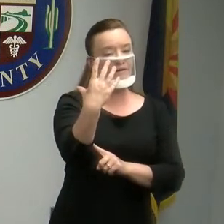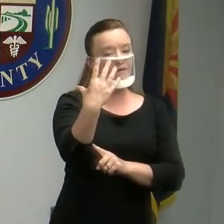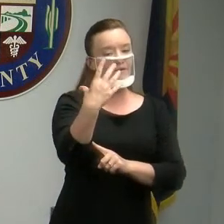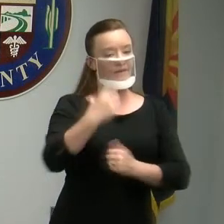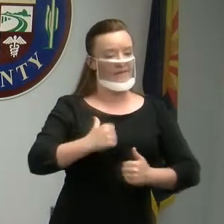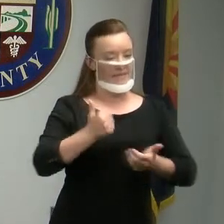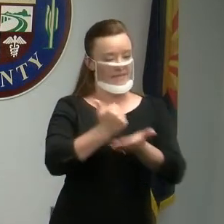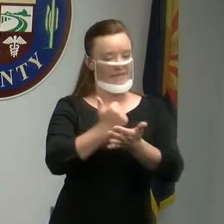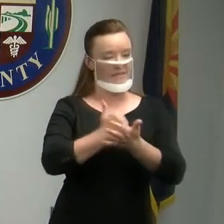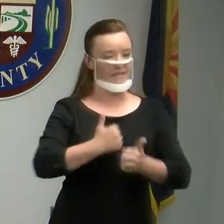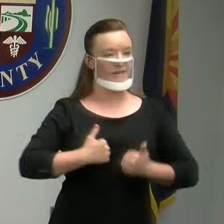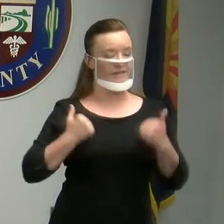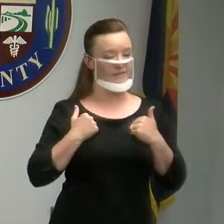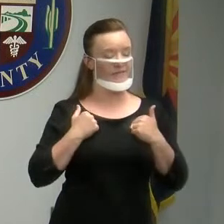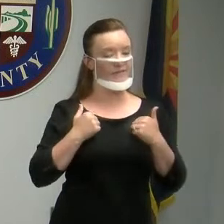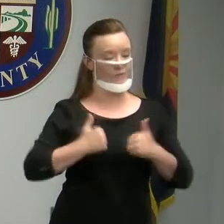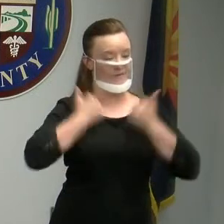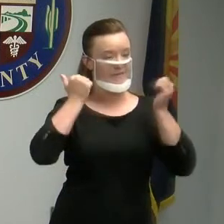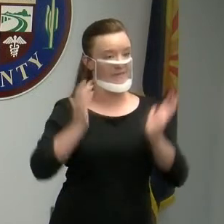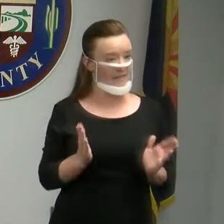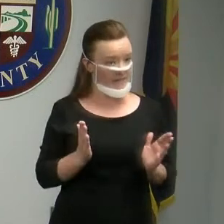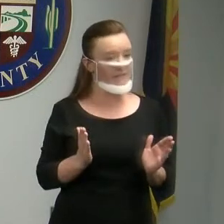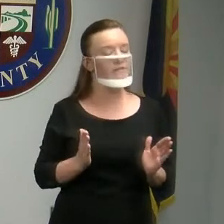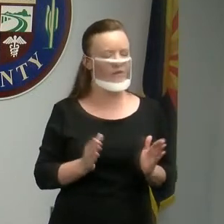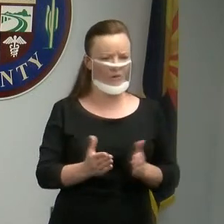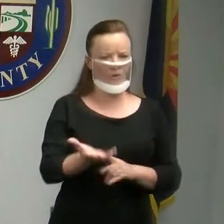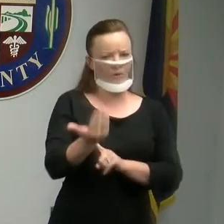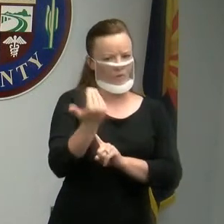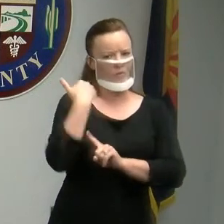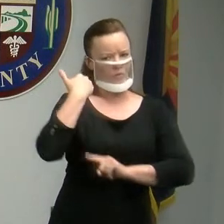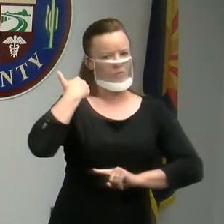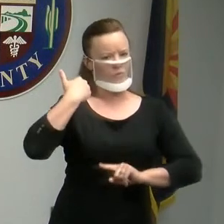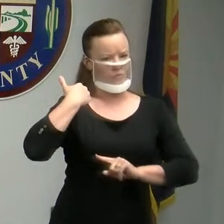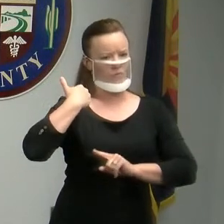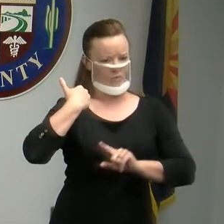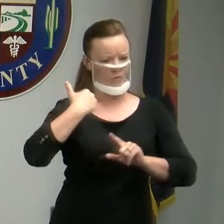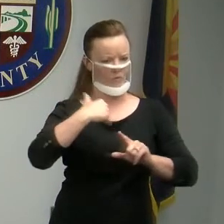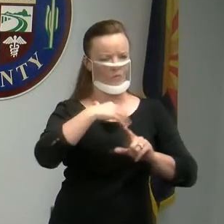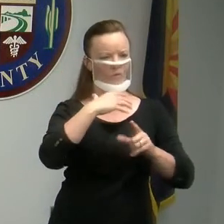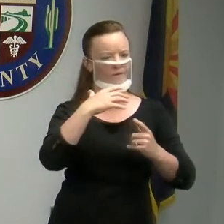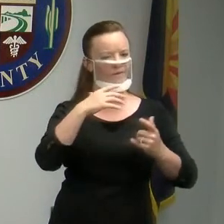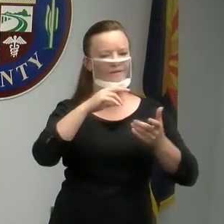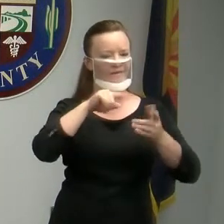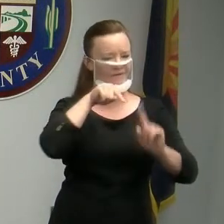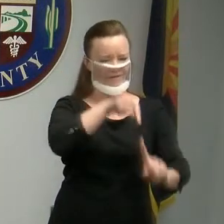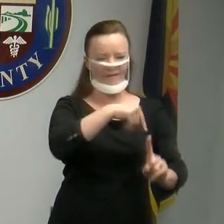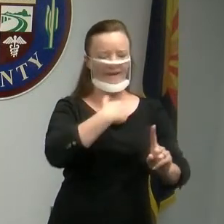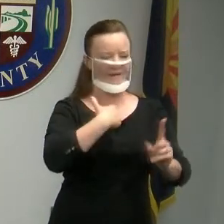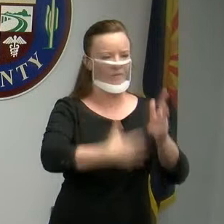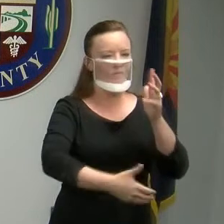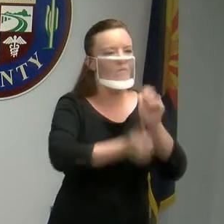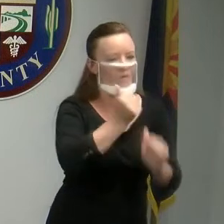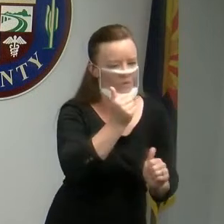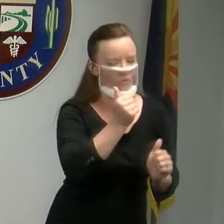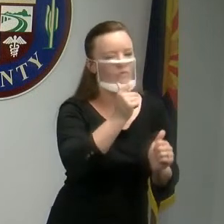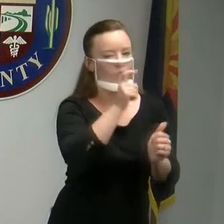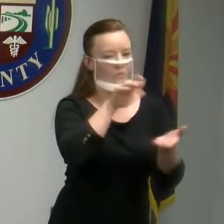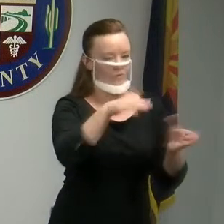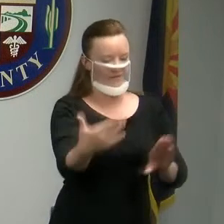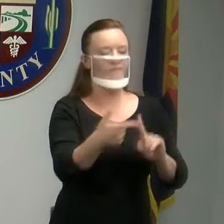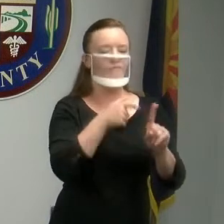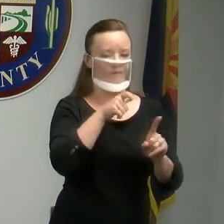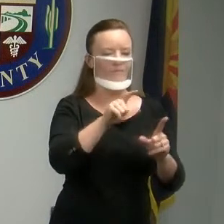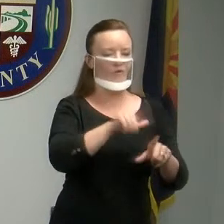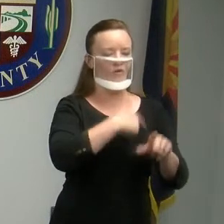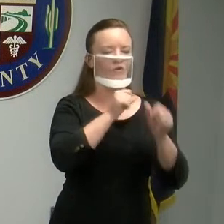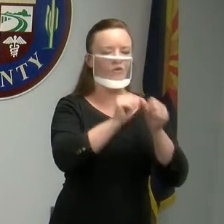to represent the majority of our deaths and a large proportion of our cases, but that is no longer the case. Right now, long-term